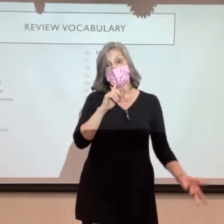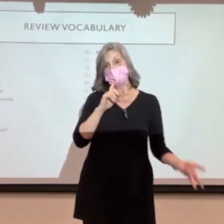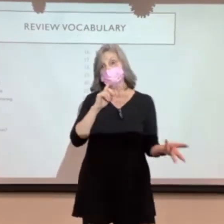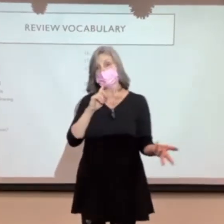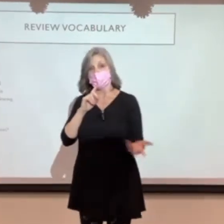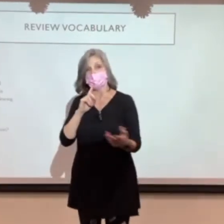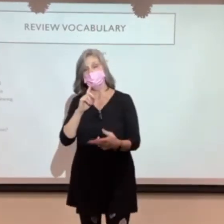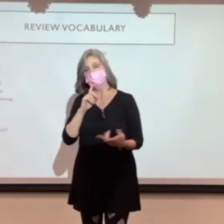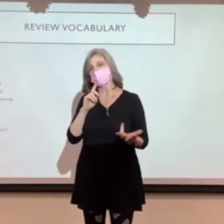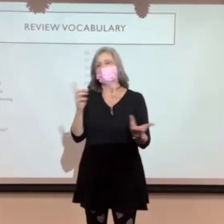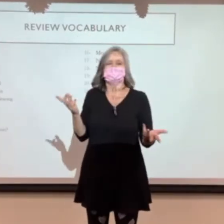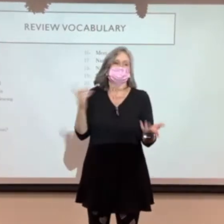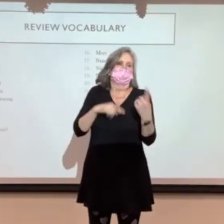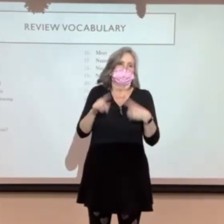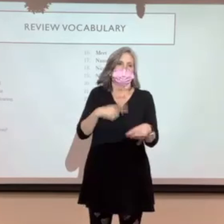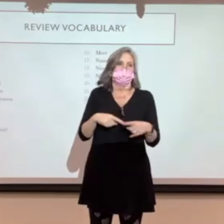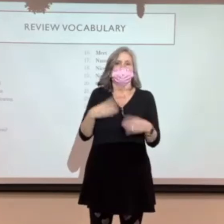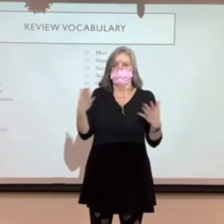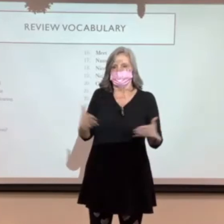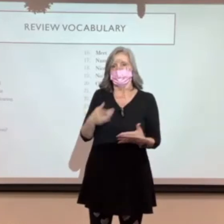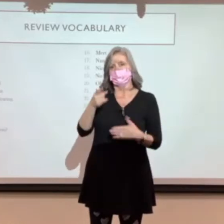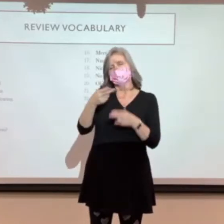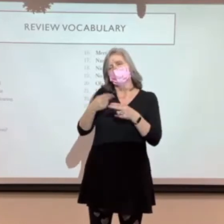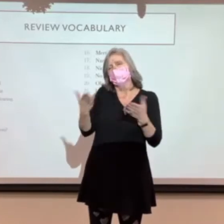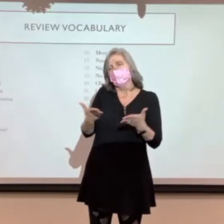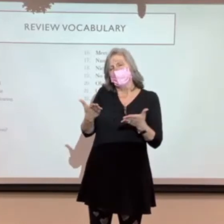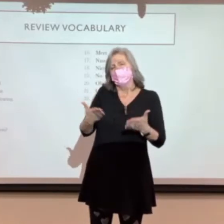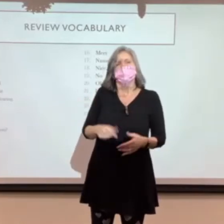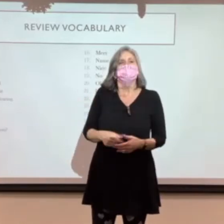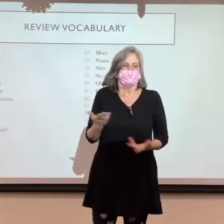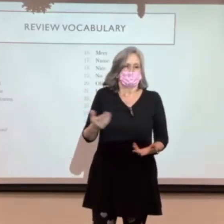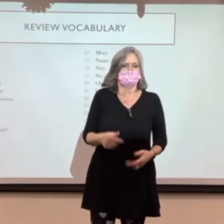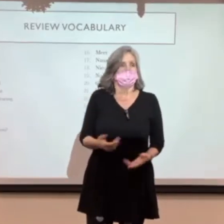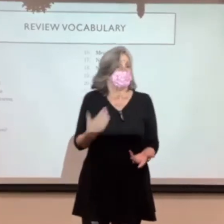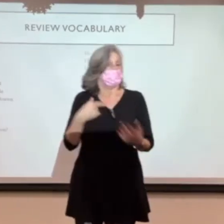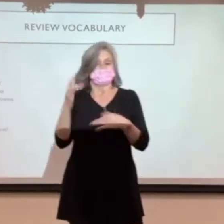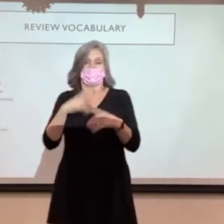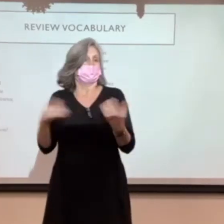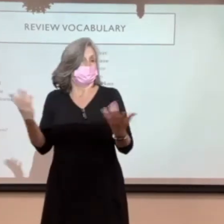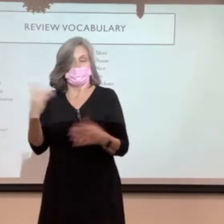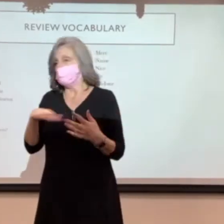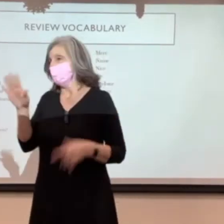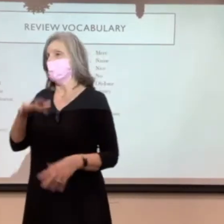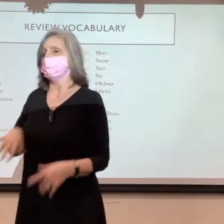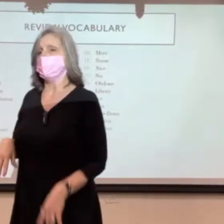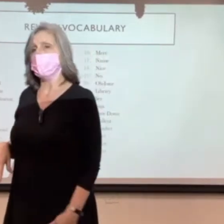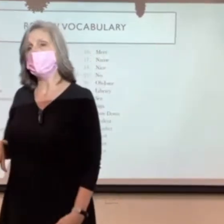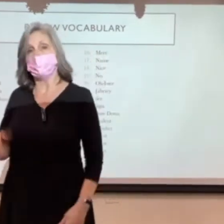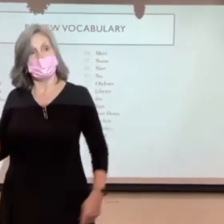that's really after you, like if someone signs to you in introduction, you answer it like I have deaf family, so I'll sign my name. And then the